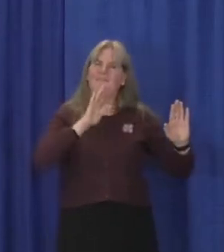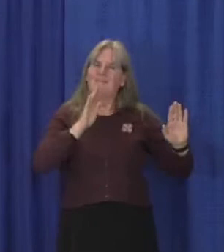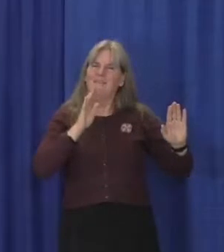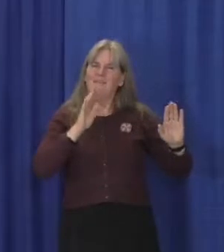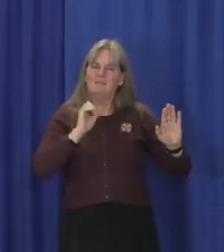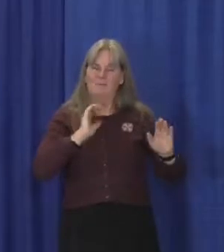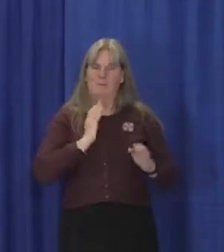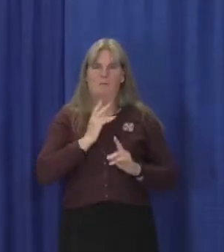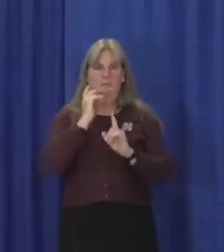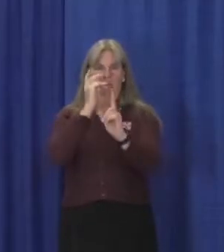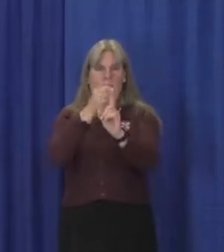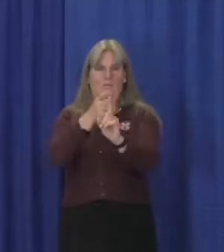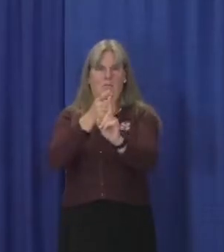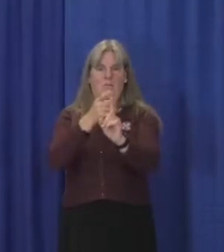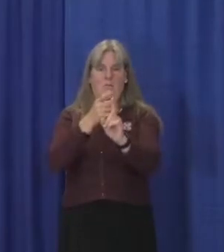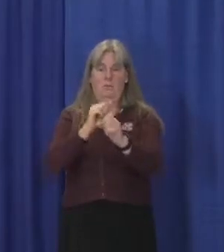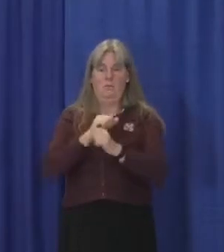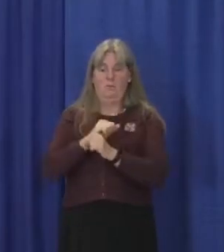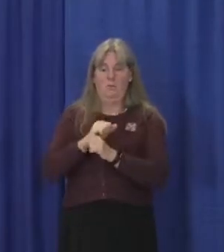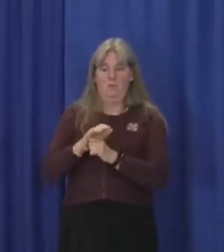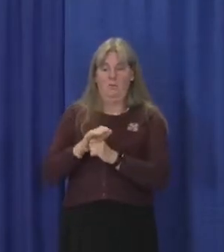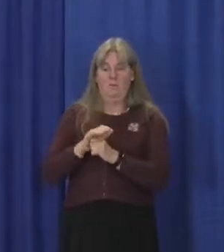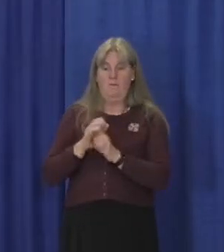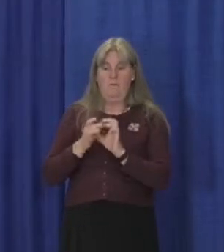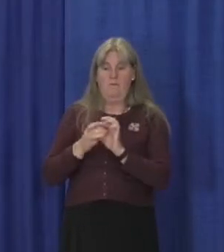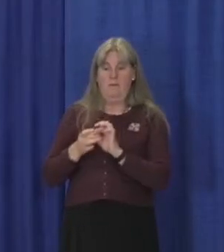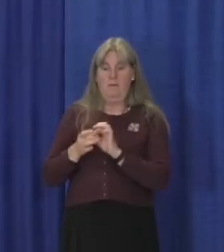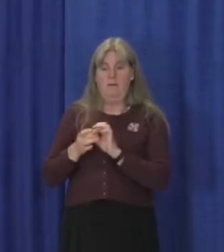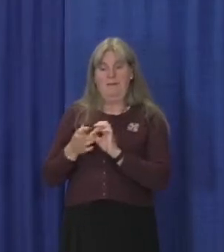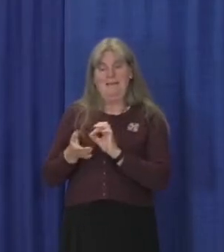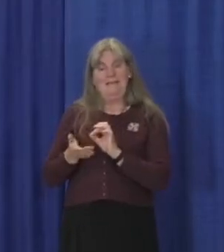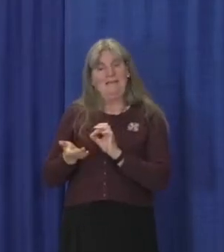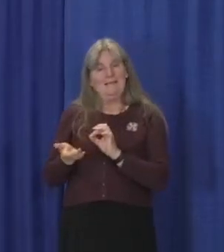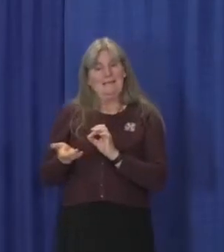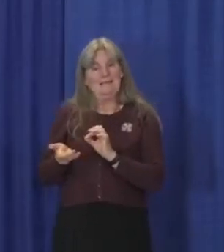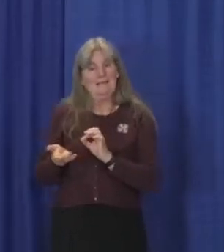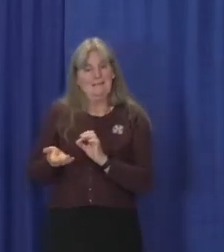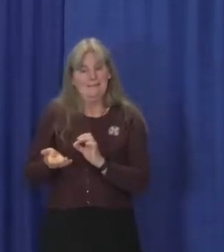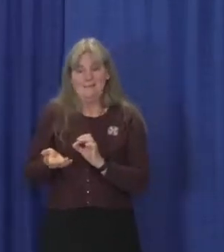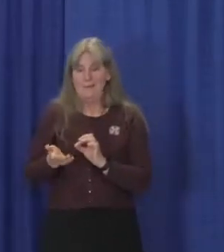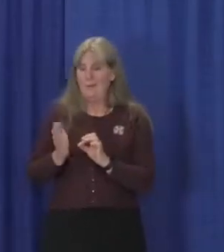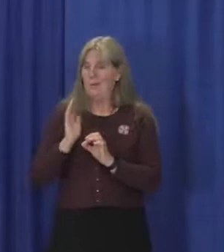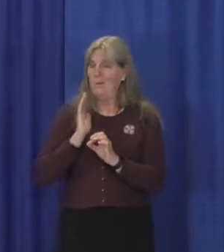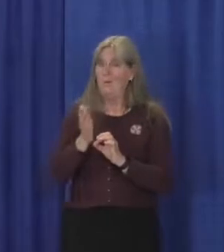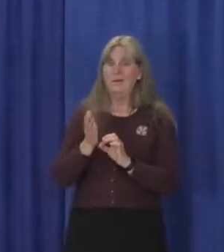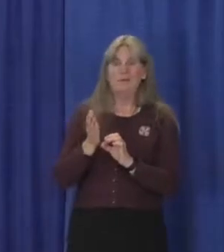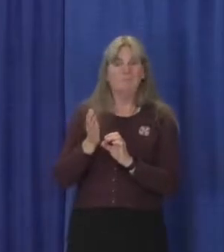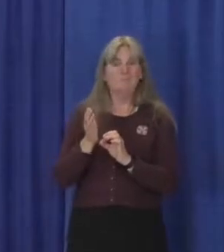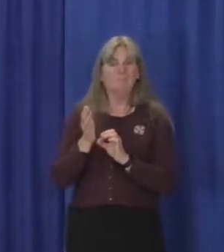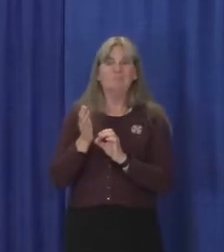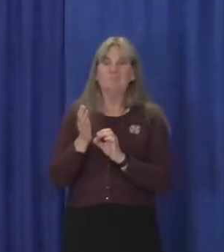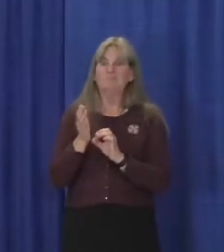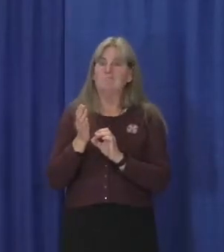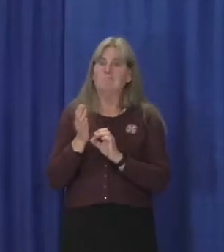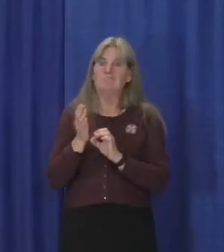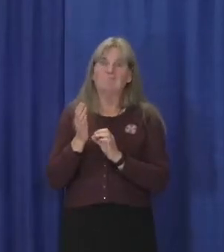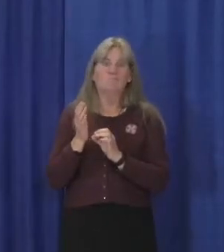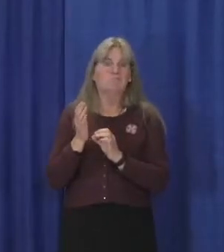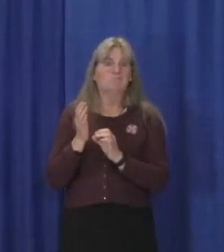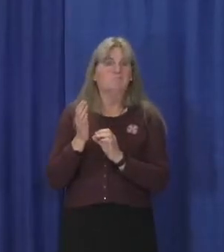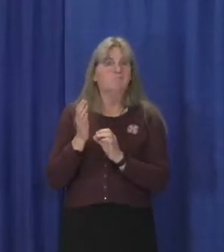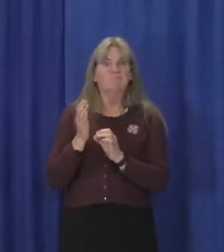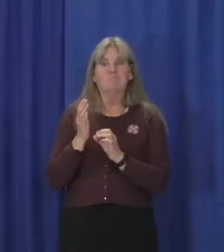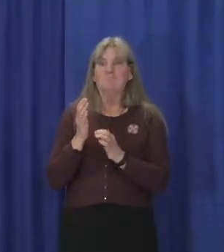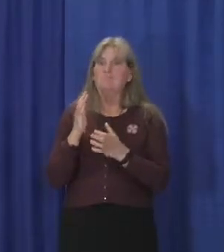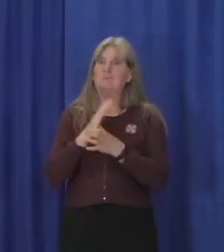Our goal when it comes to COVID, as you know, Chris, will always be, to make sure that vaccines are